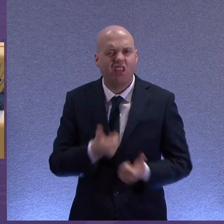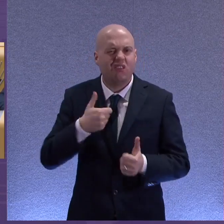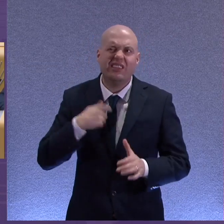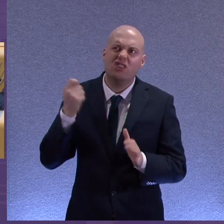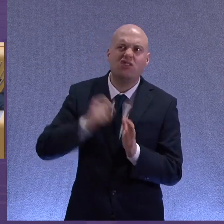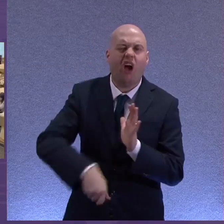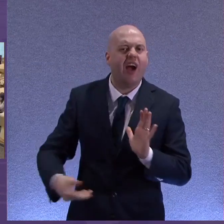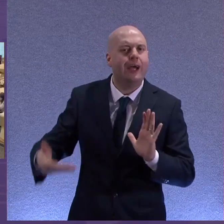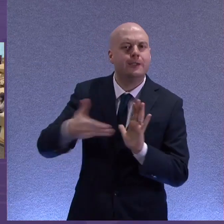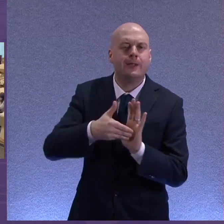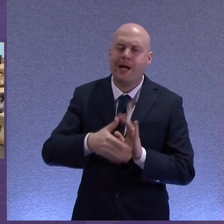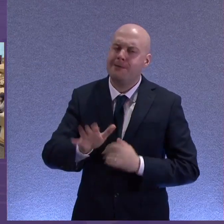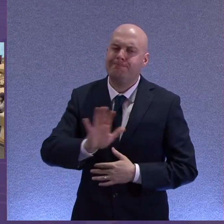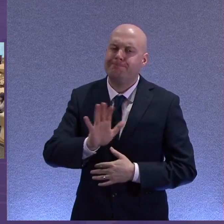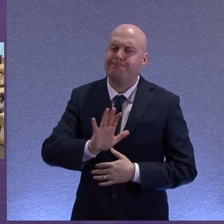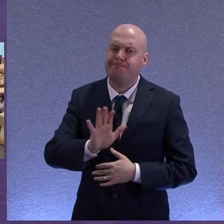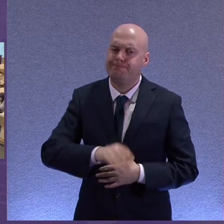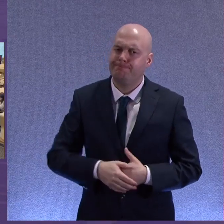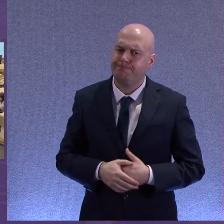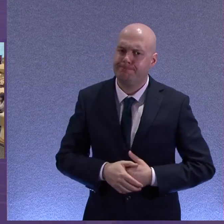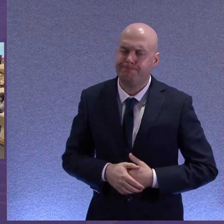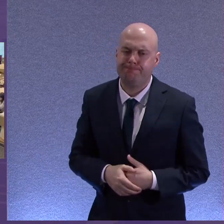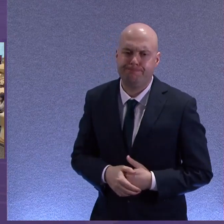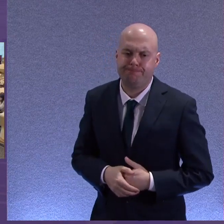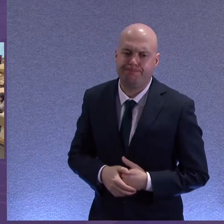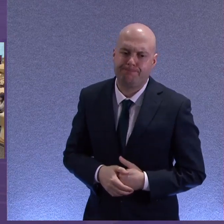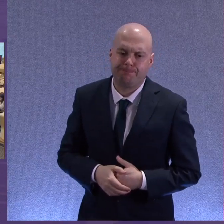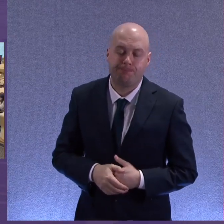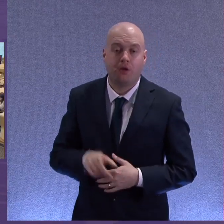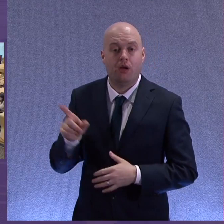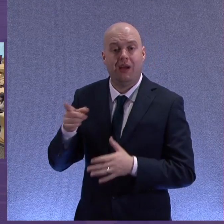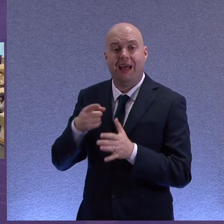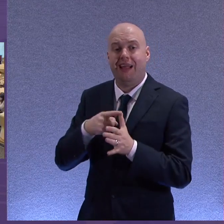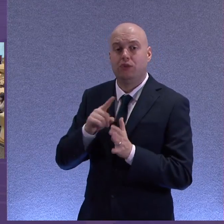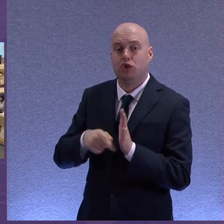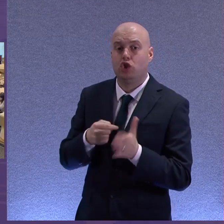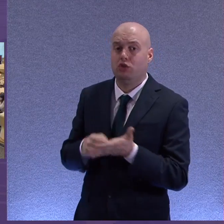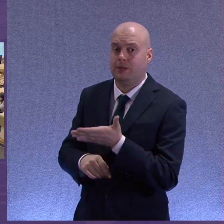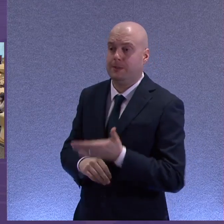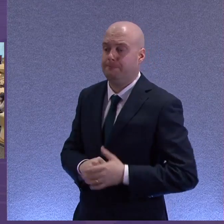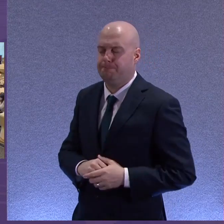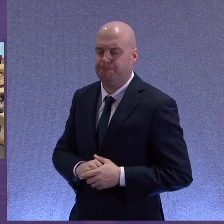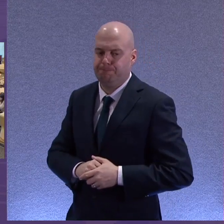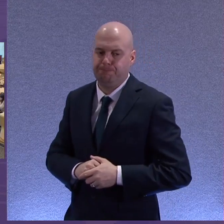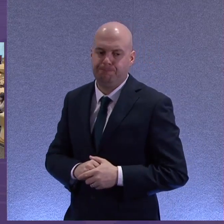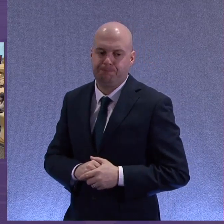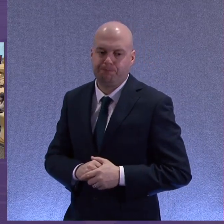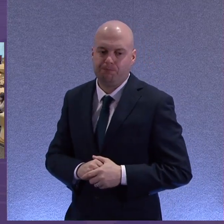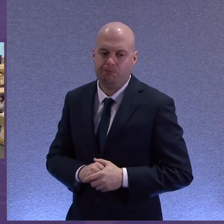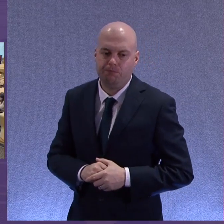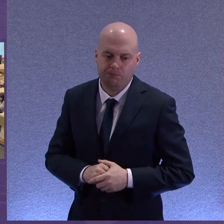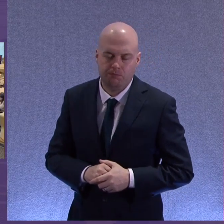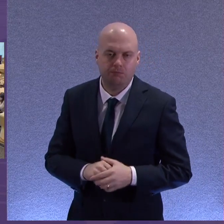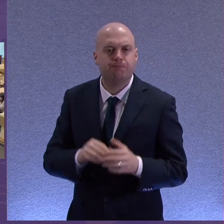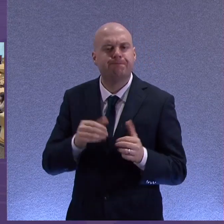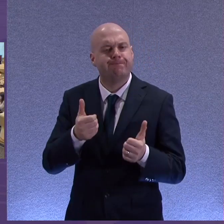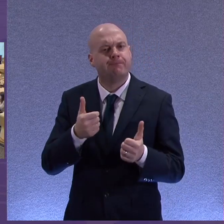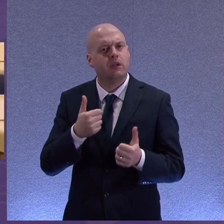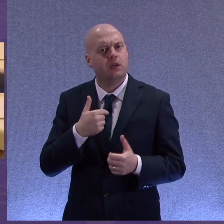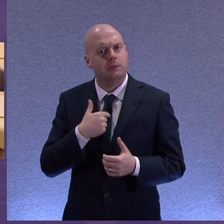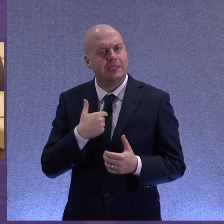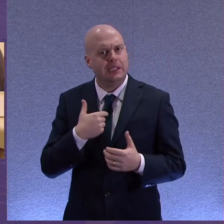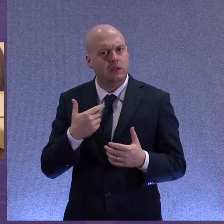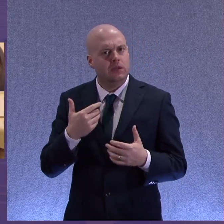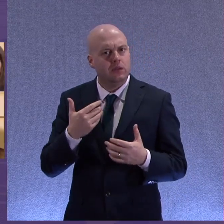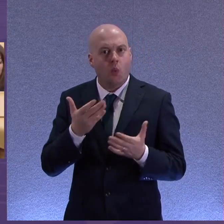directly. Thank you. Alison Johnson, to be followed by Bruce Crawford. Thank you. I welcome the Health Secretary's pledge to